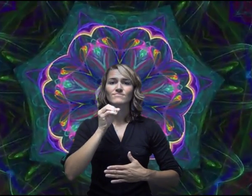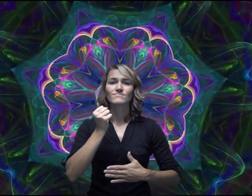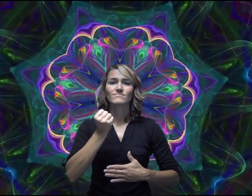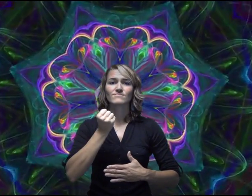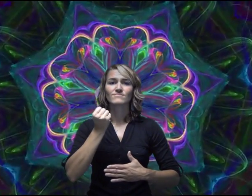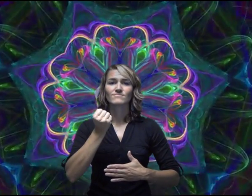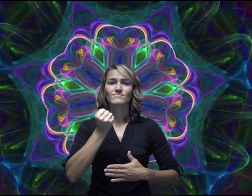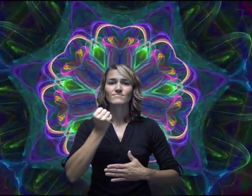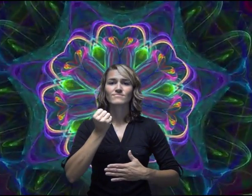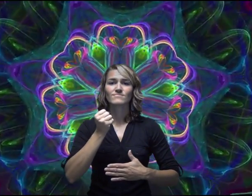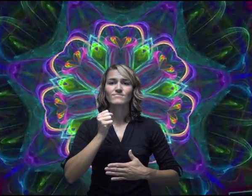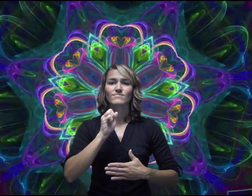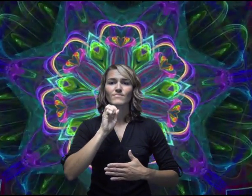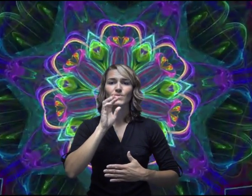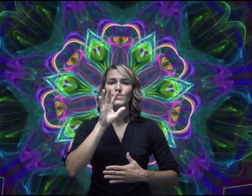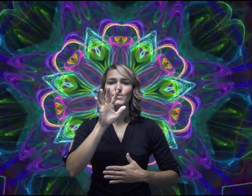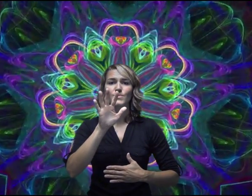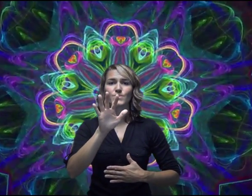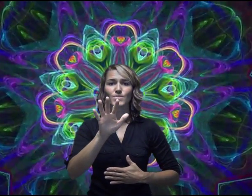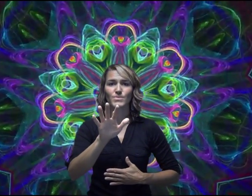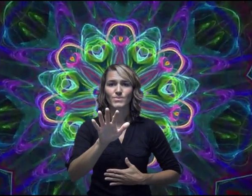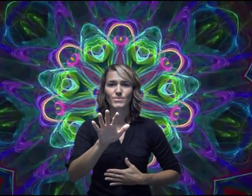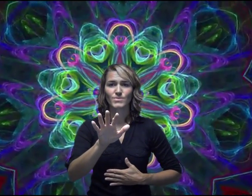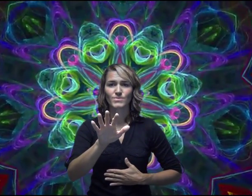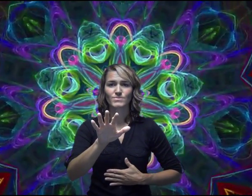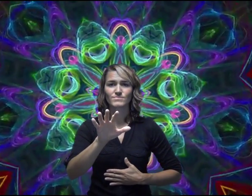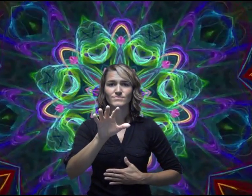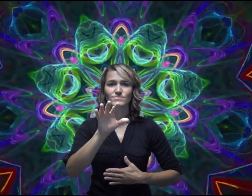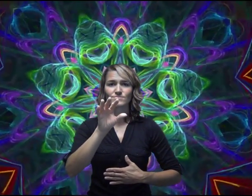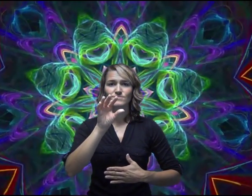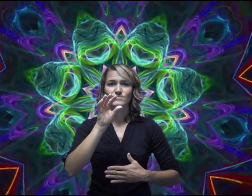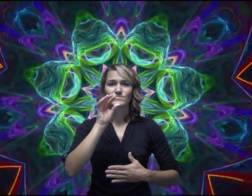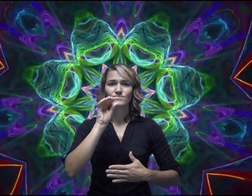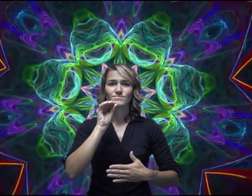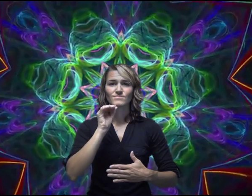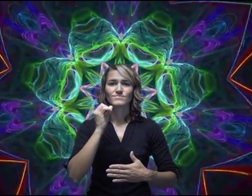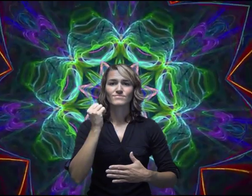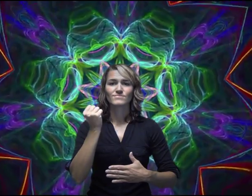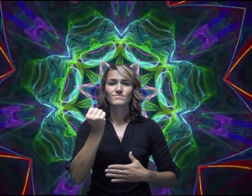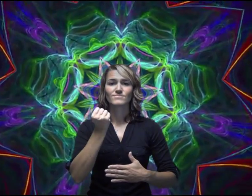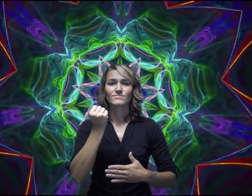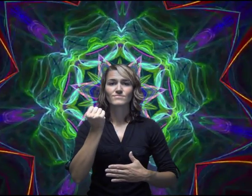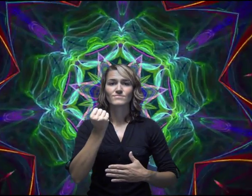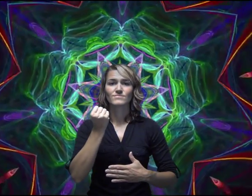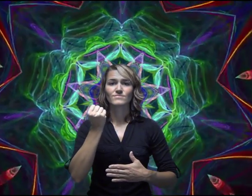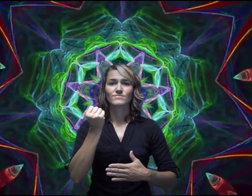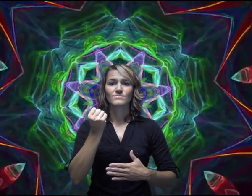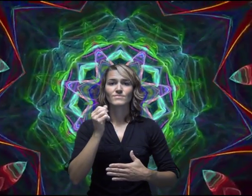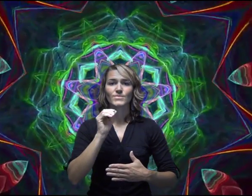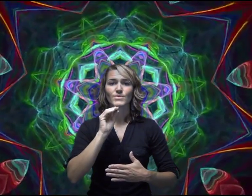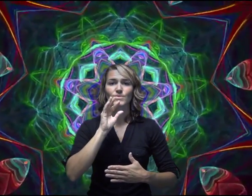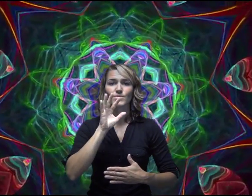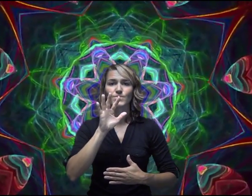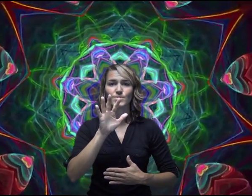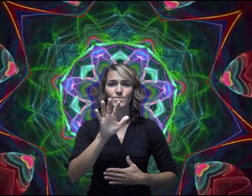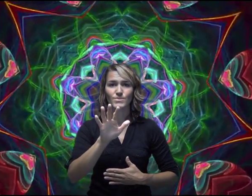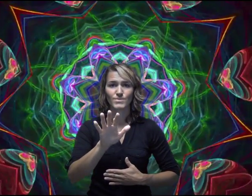Inhale, hold, exhale. Inhale, hold, exhale.